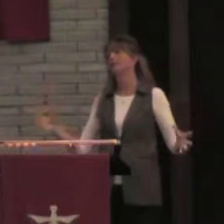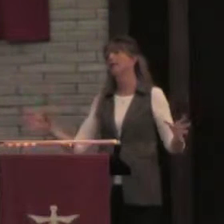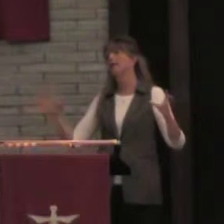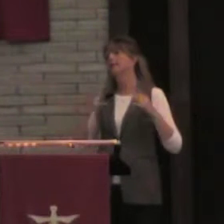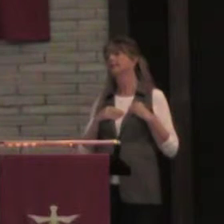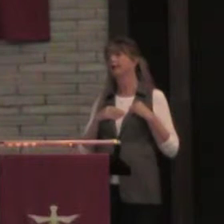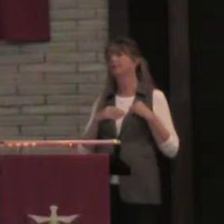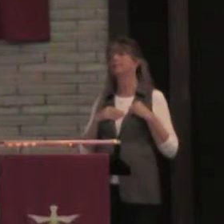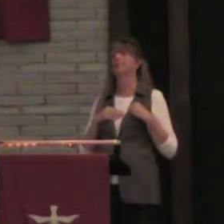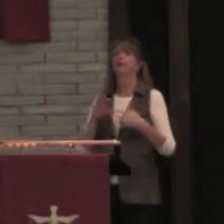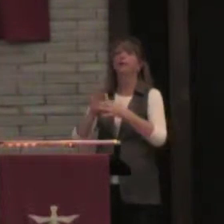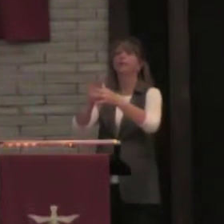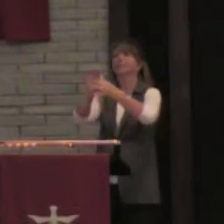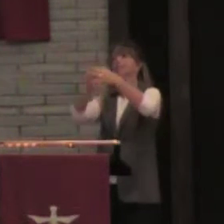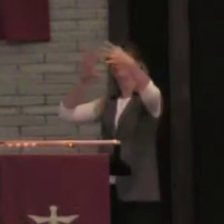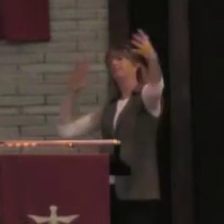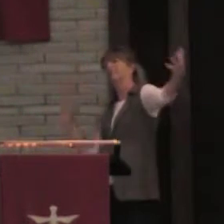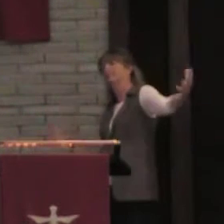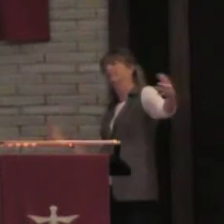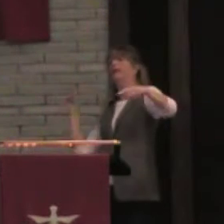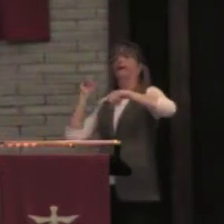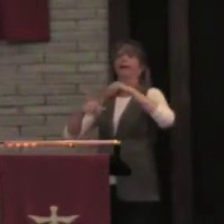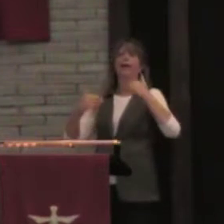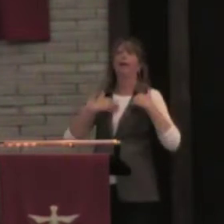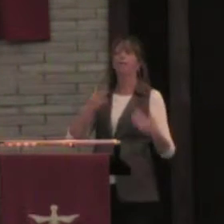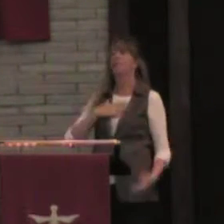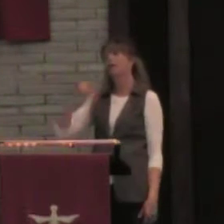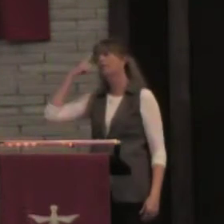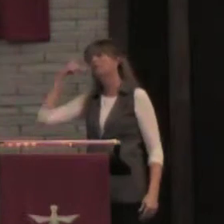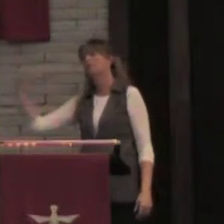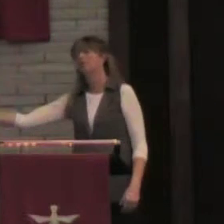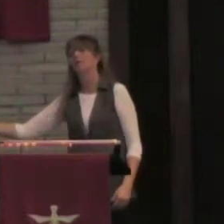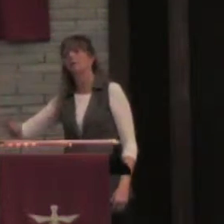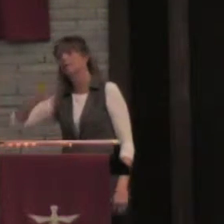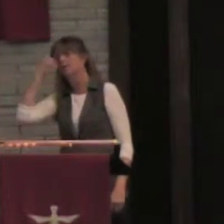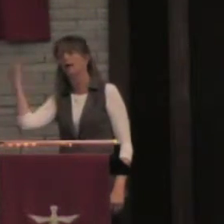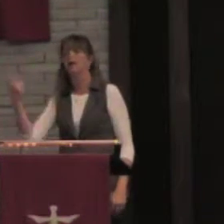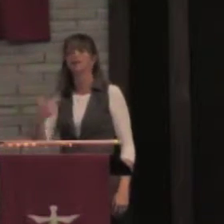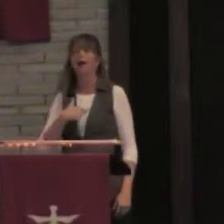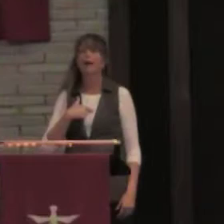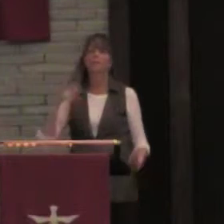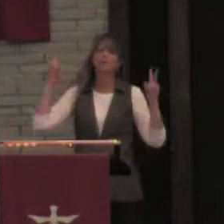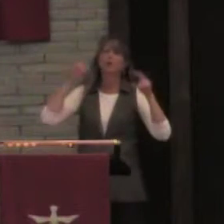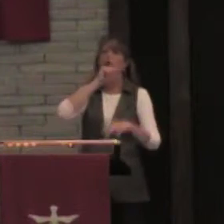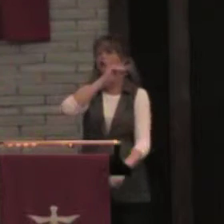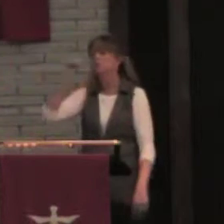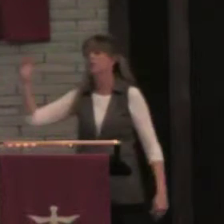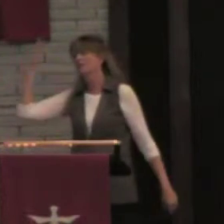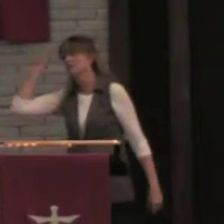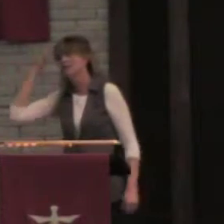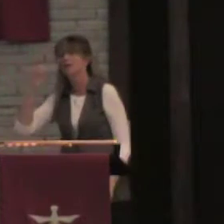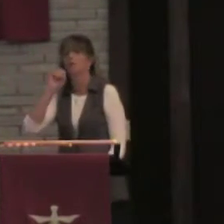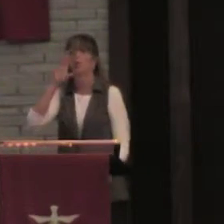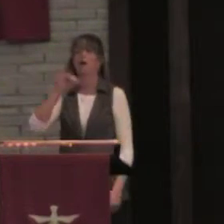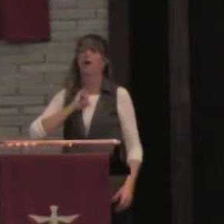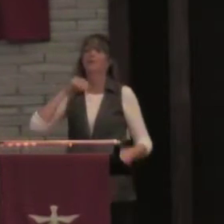your injuries and just accept it, and just think, oh, I can't have my dreams met because I'm too sick or